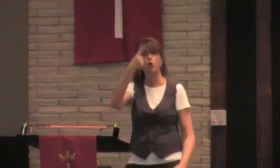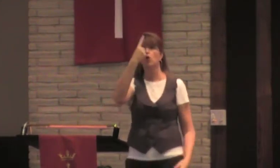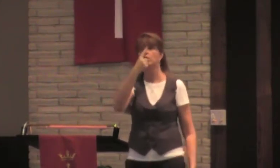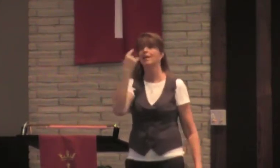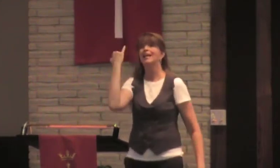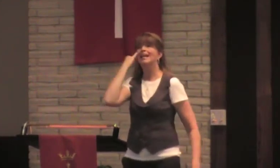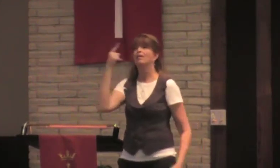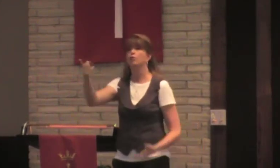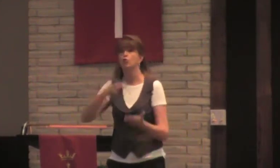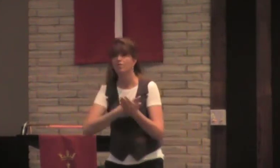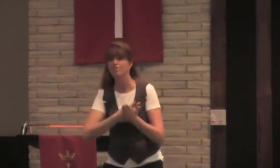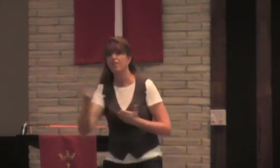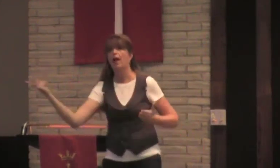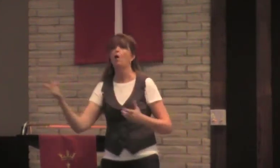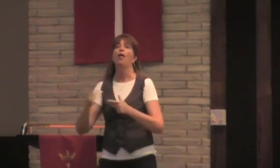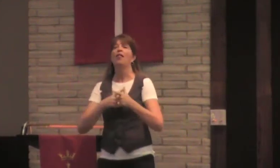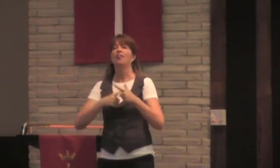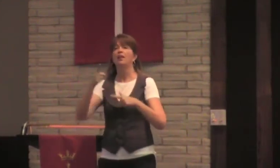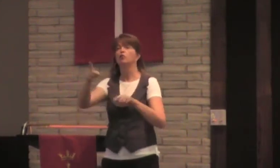to figure out yourself.